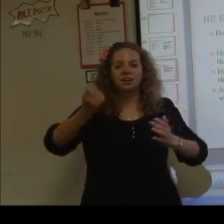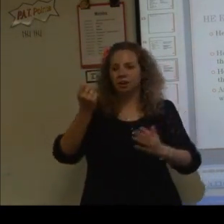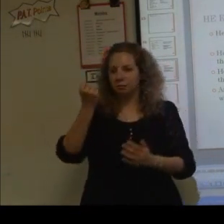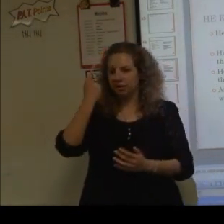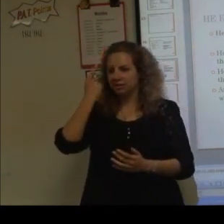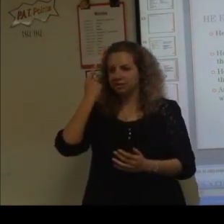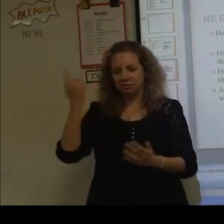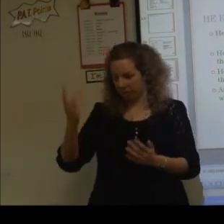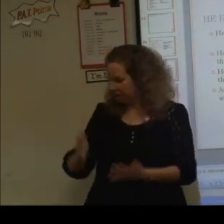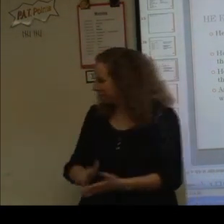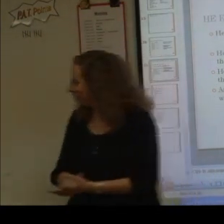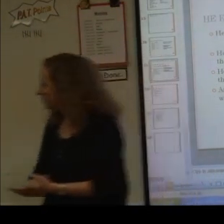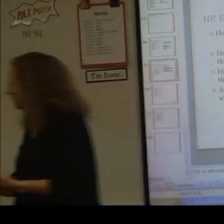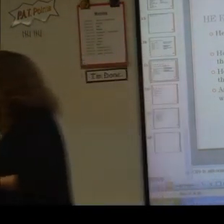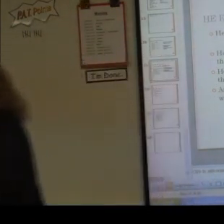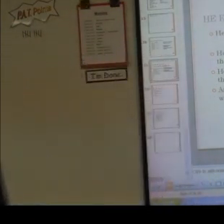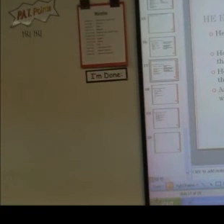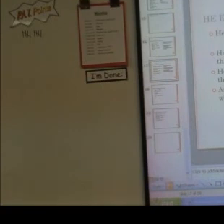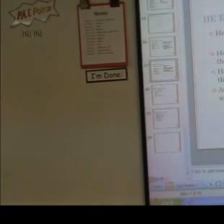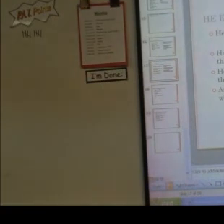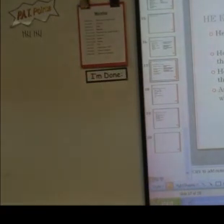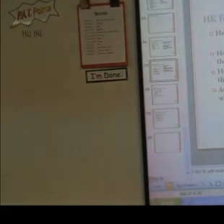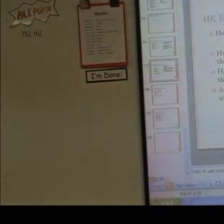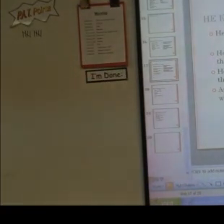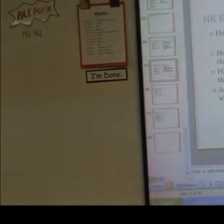and comprehends. Okay, let's do that.